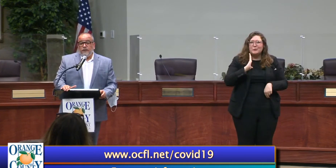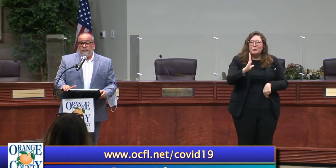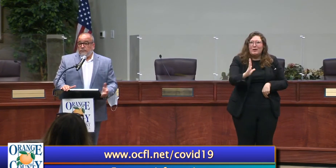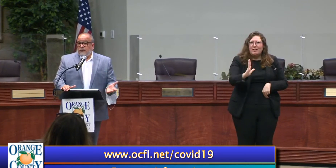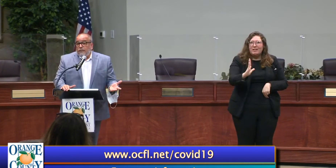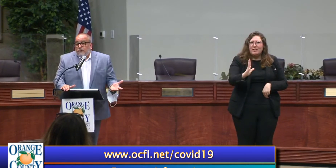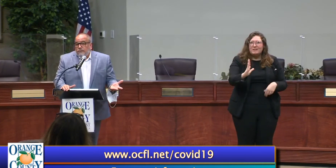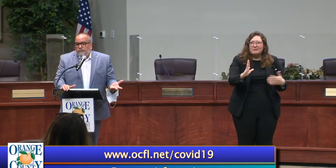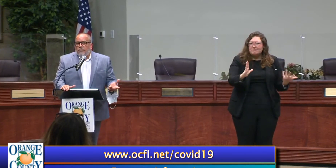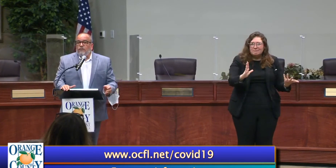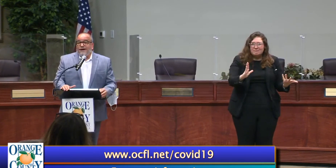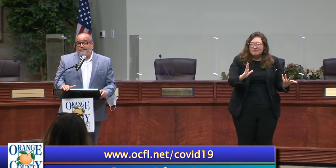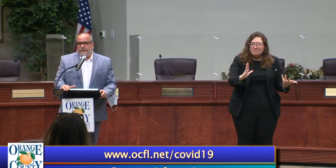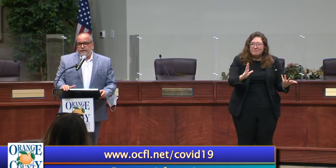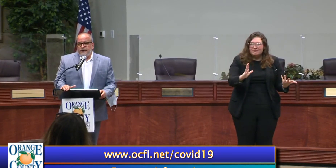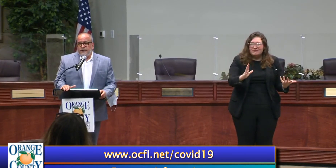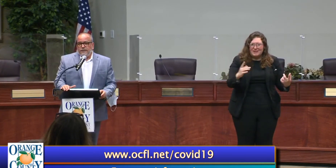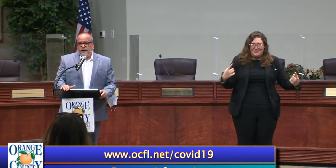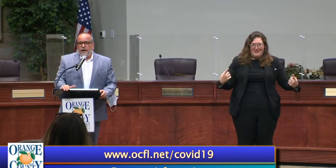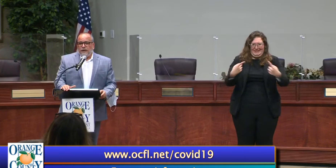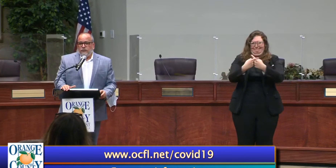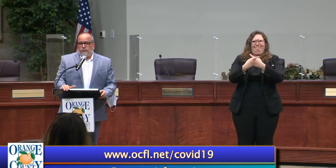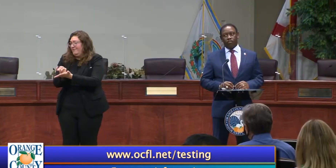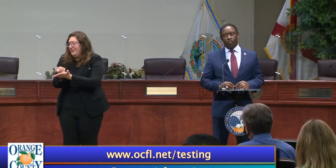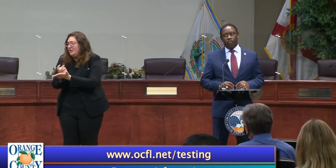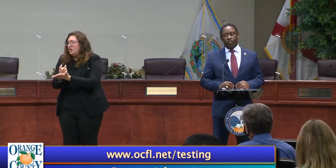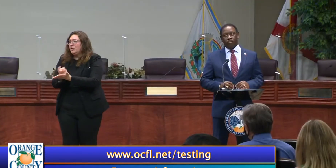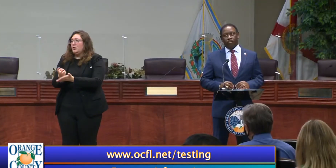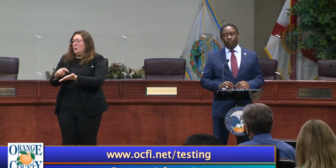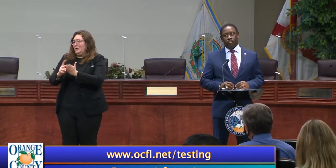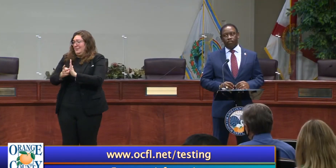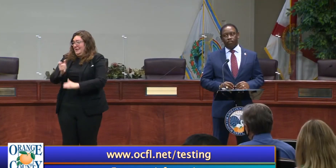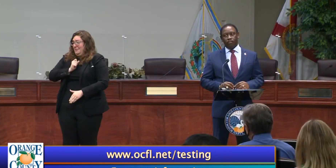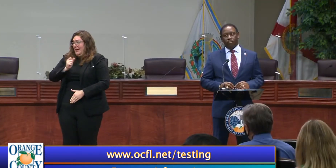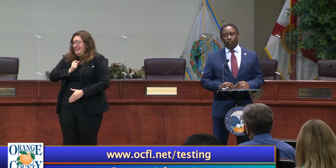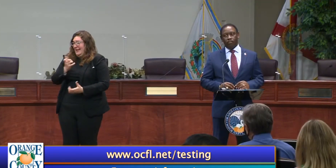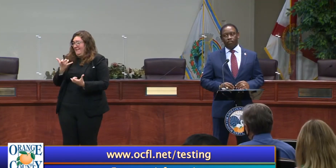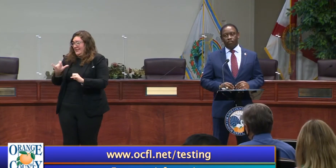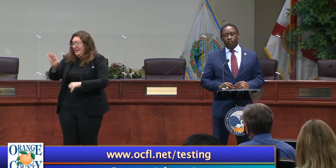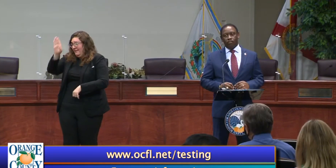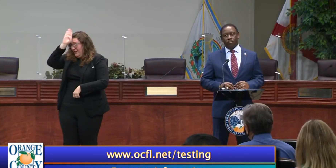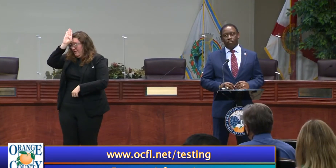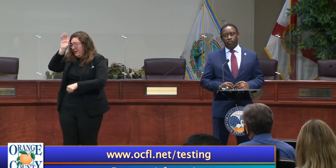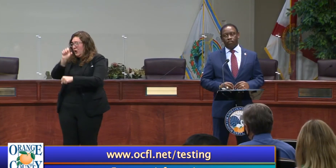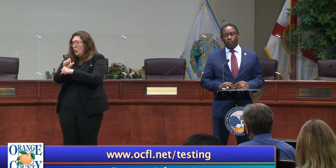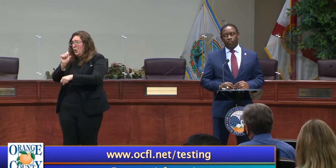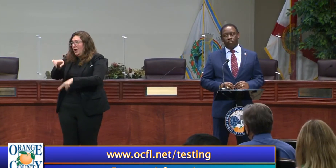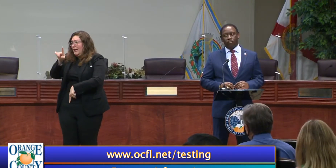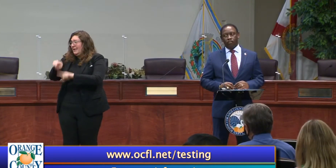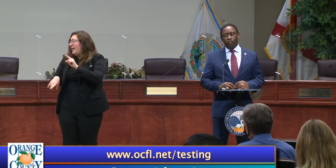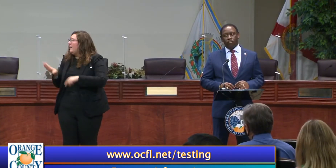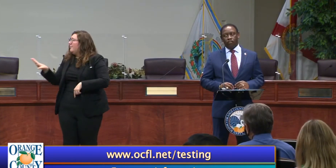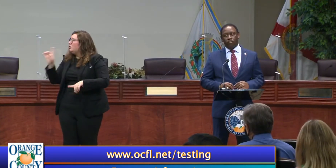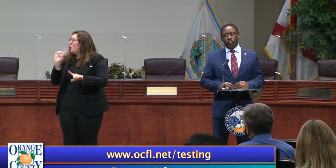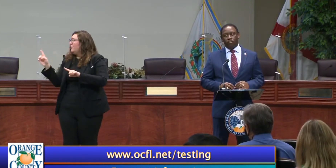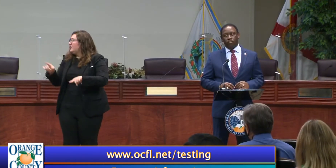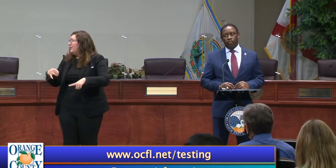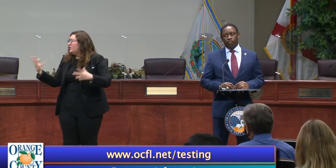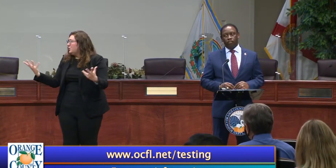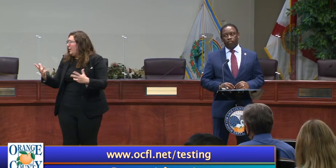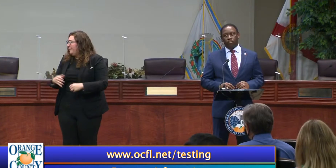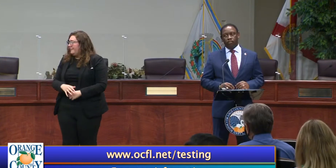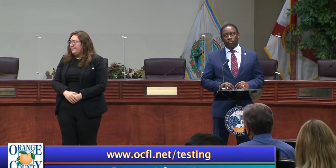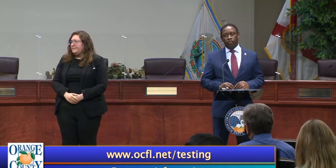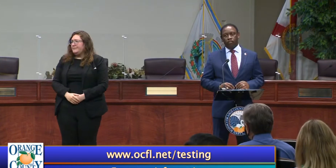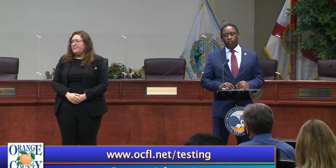very unvaccinated group. Firefighter. What is your response to some of those concerns that those firefighters